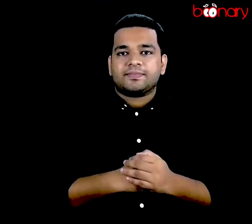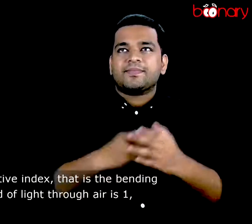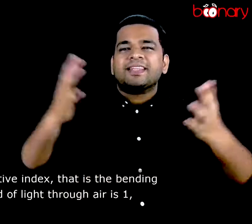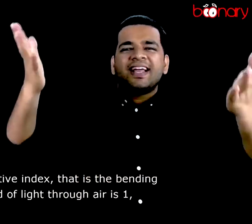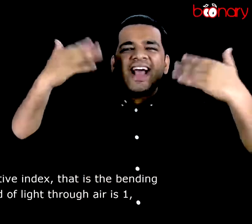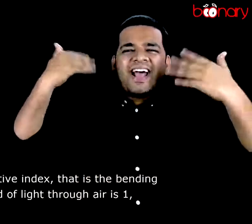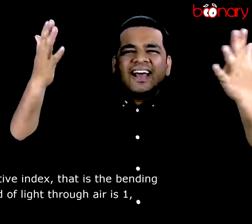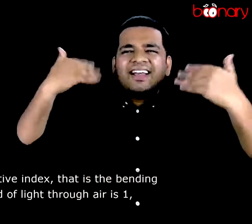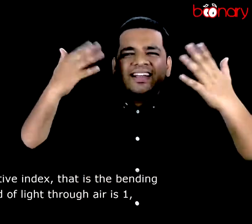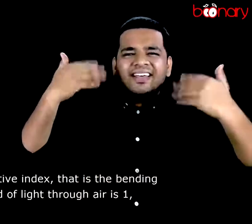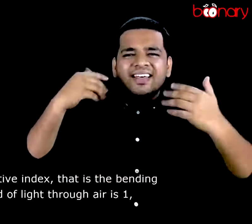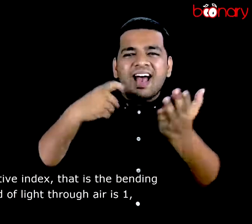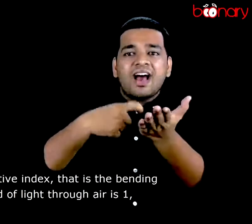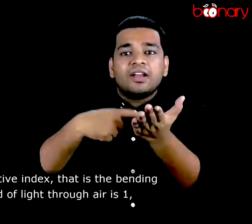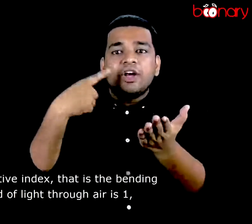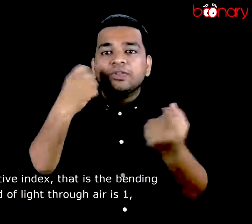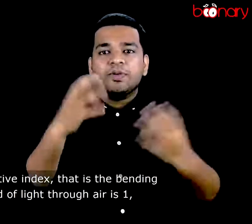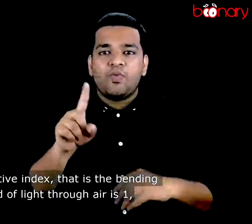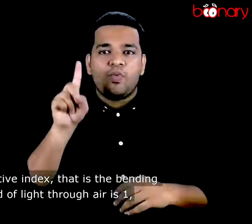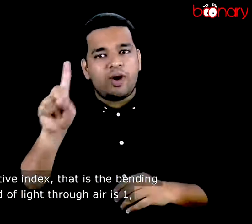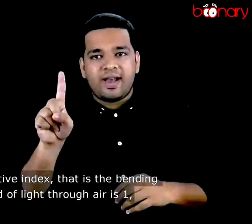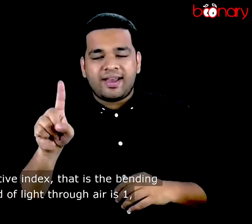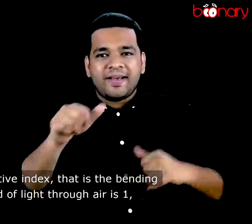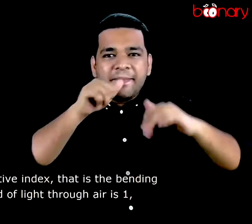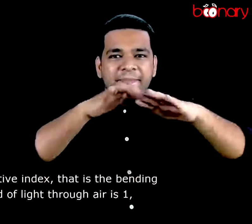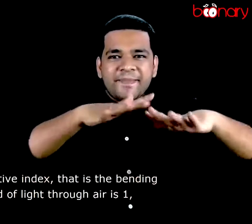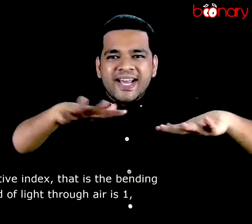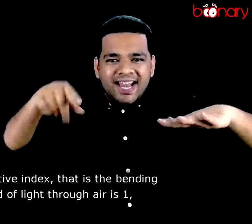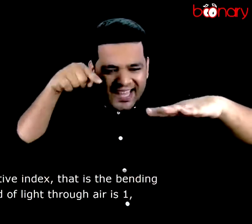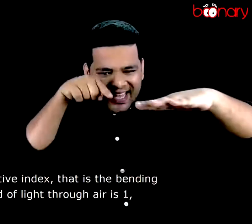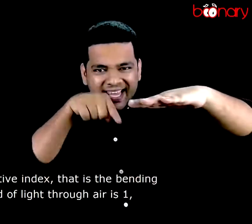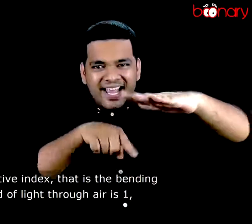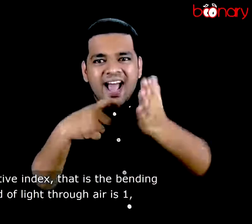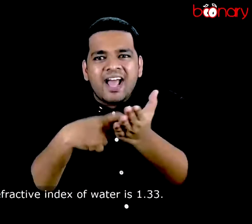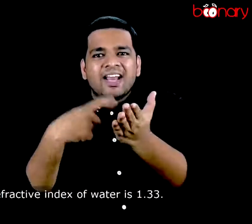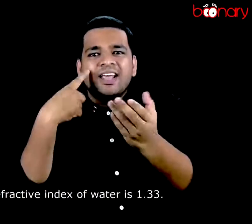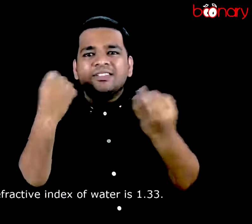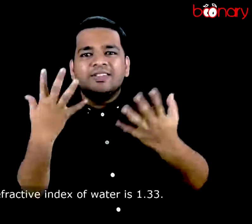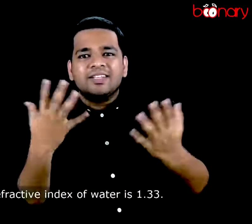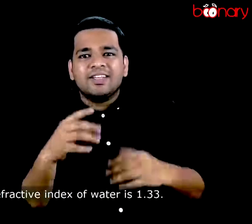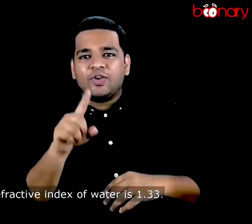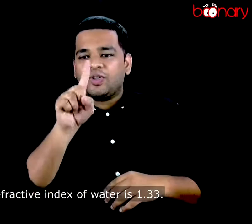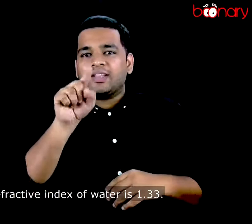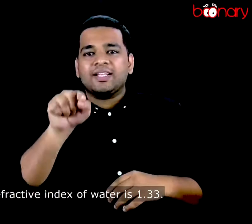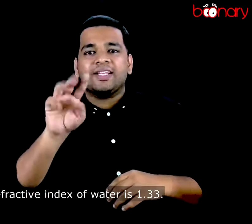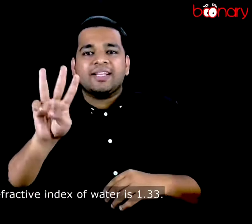The refractive index, that is the bending speed of light through air, is 1, while the refractive index of water is